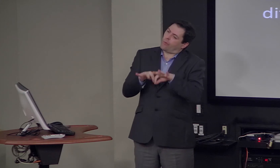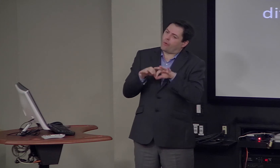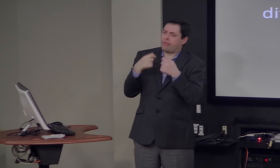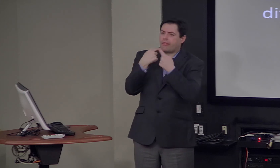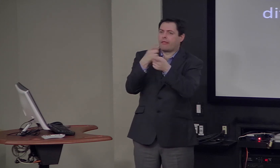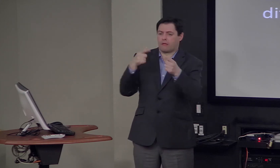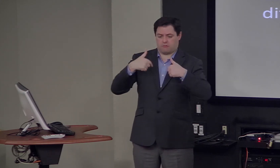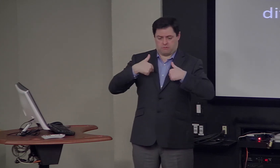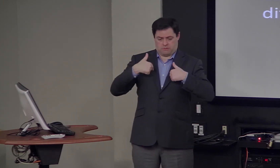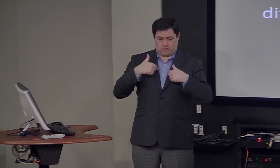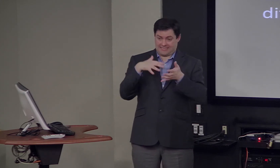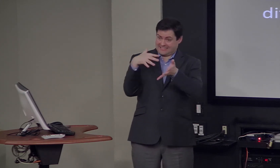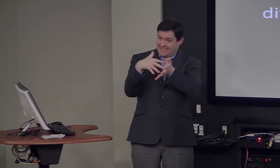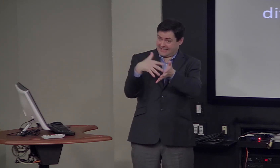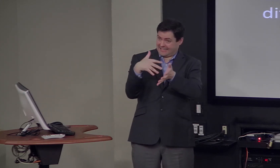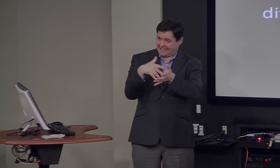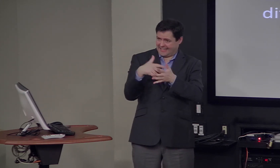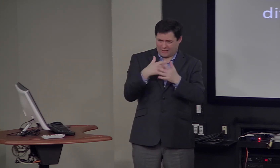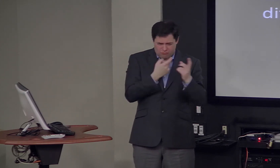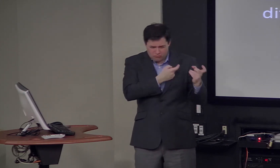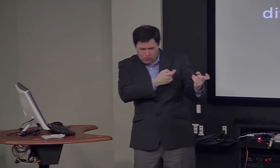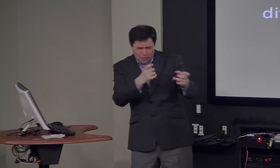with increases in cognitive control.